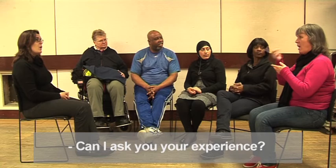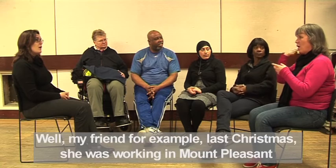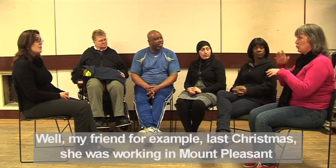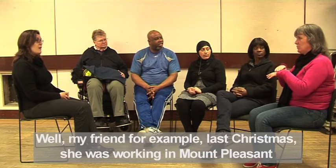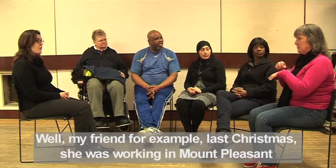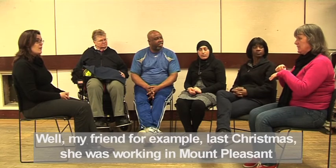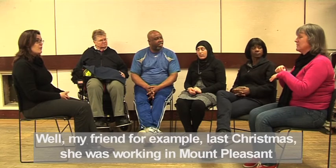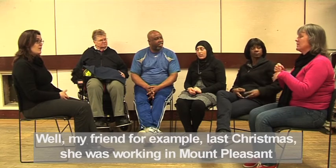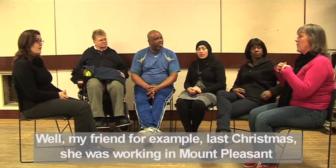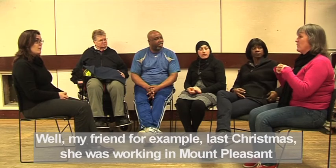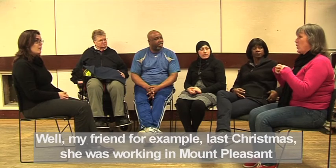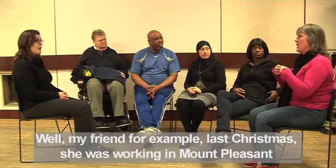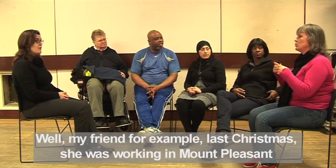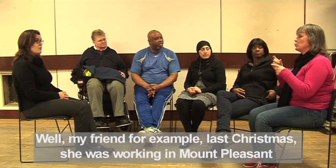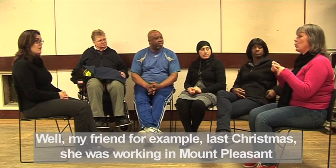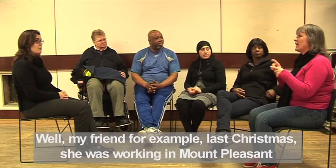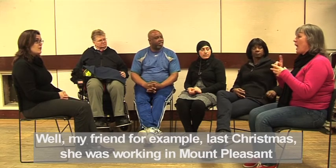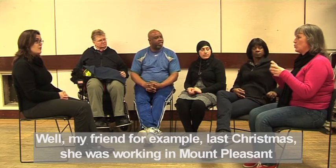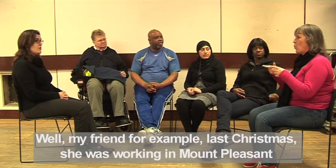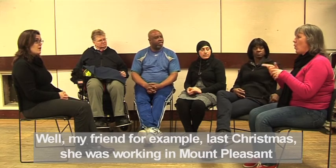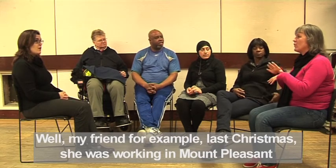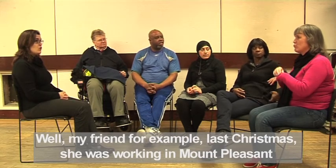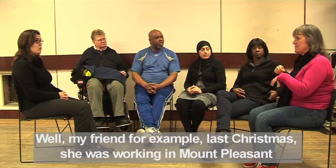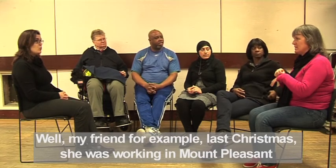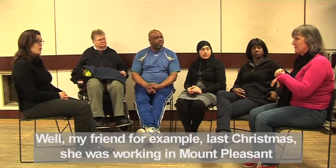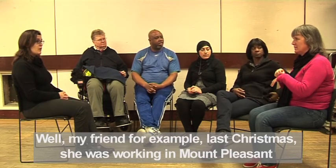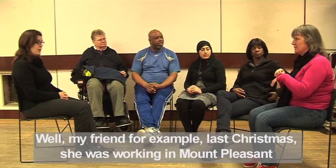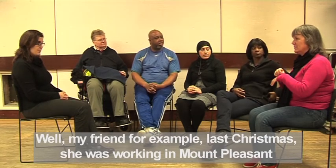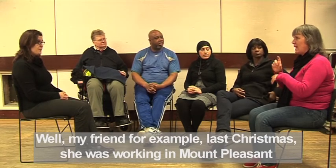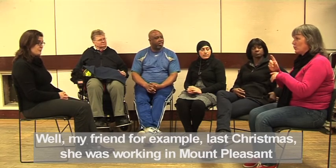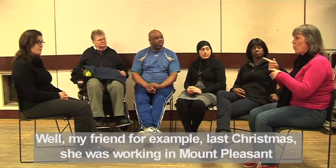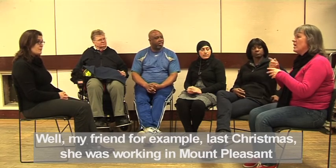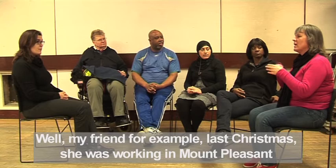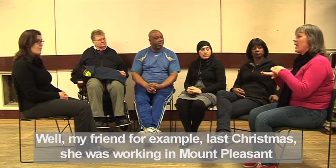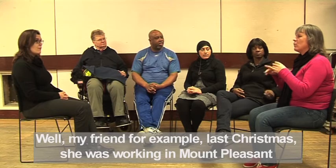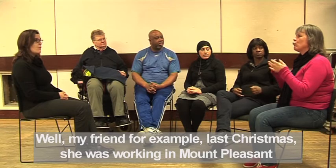Well, my friend, for example, last Christmas, she was working